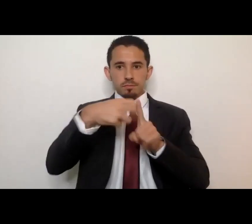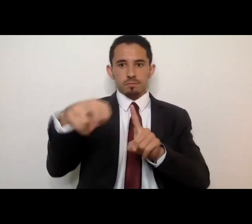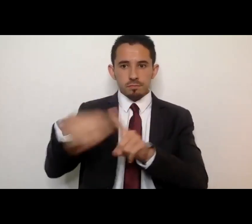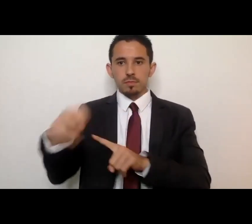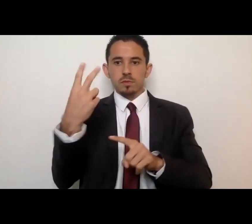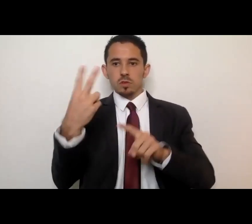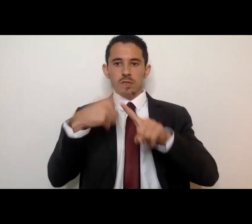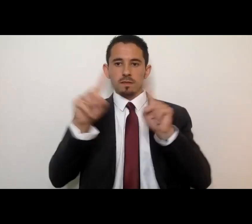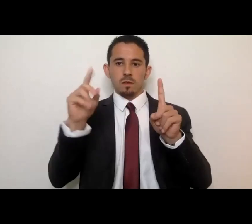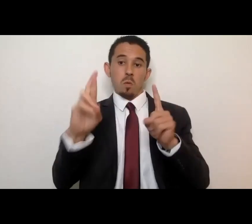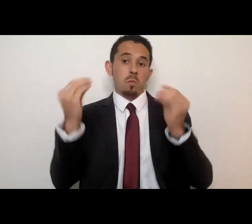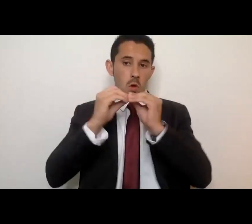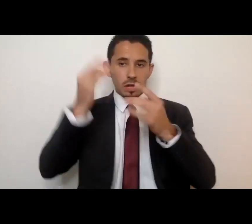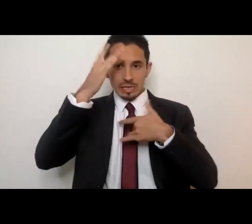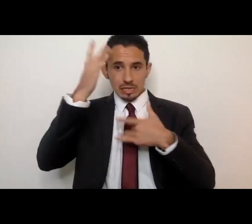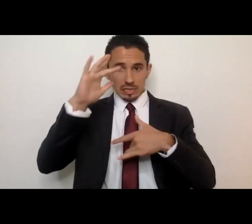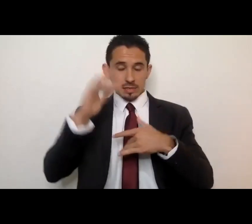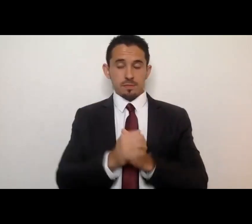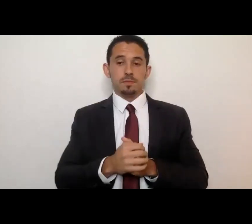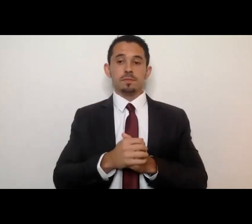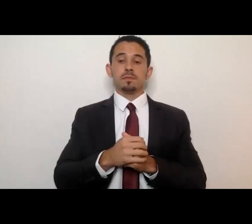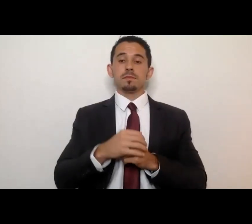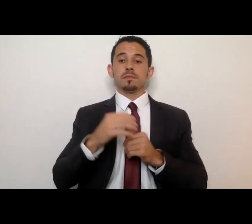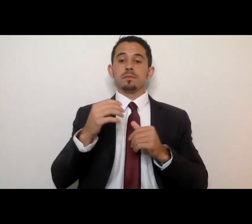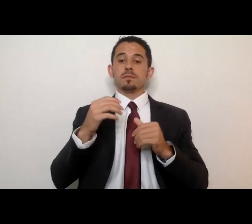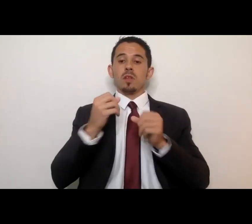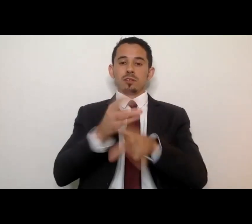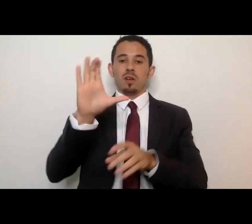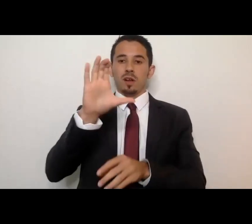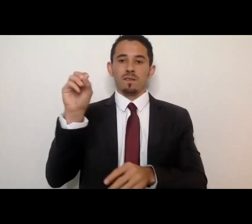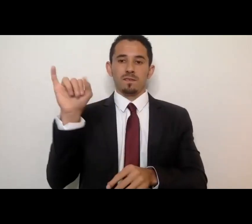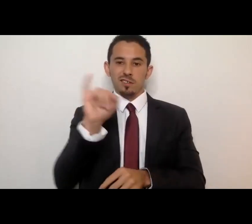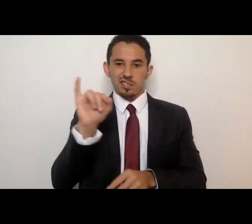Also, ticks have the ability to transmit 2 or even more diseases,